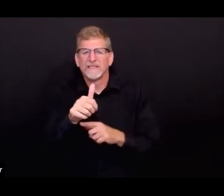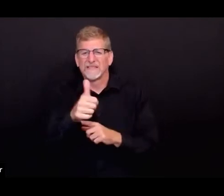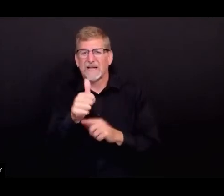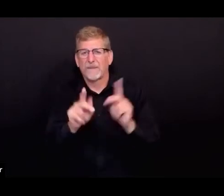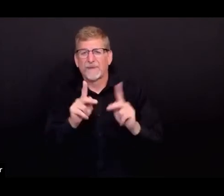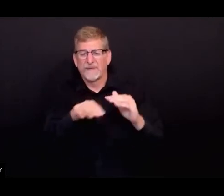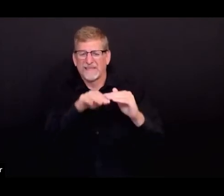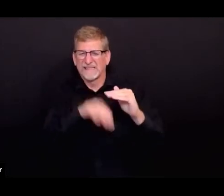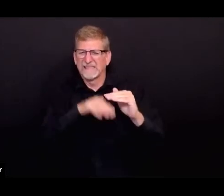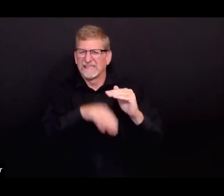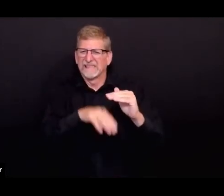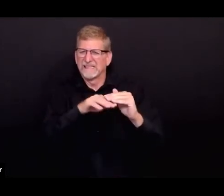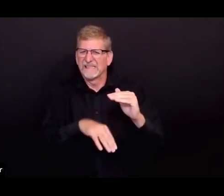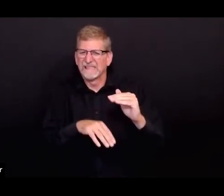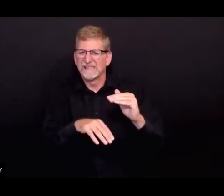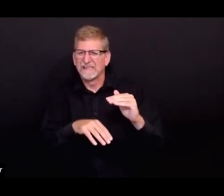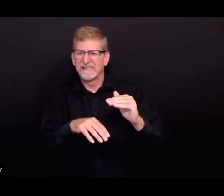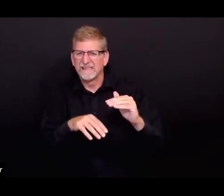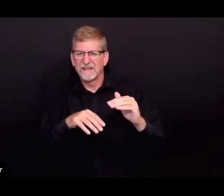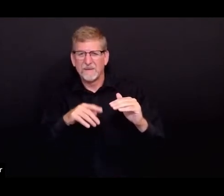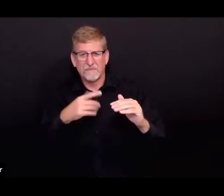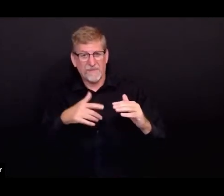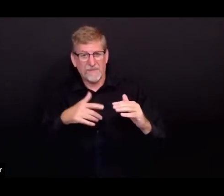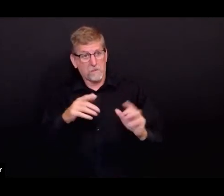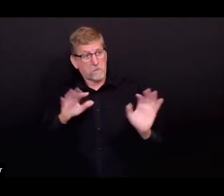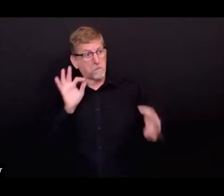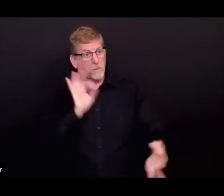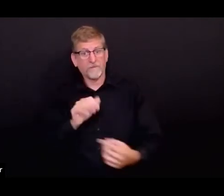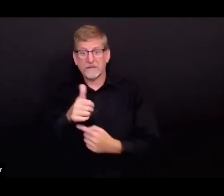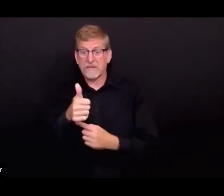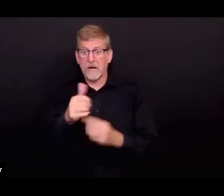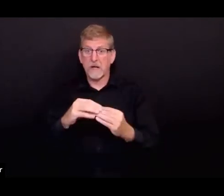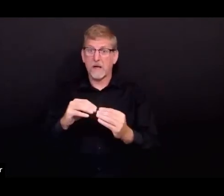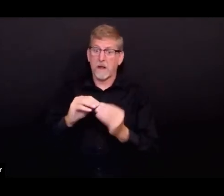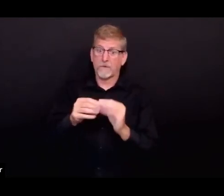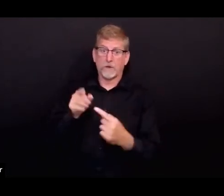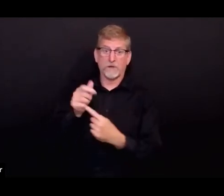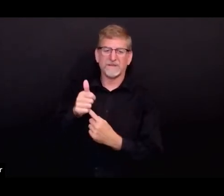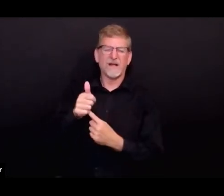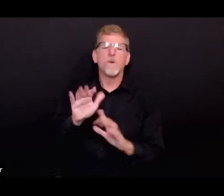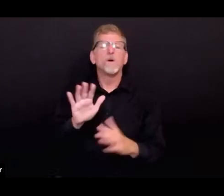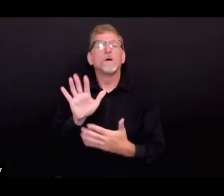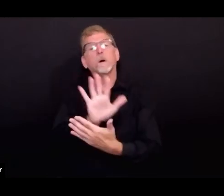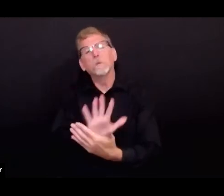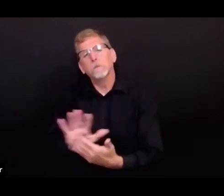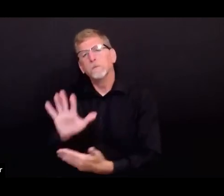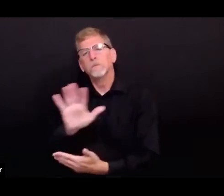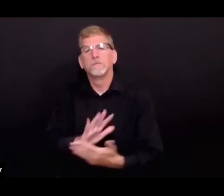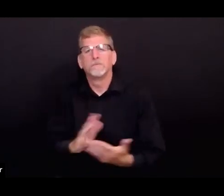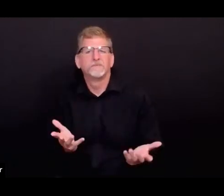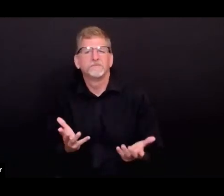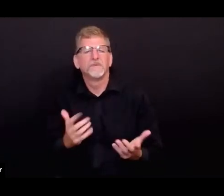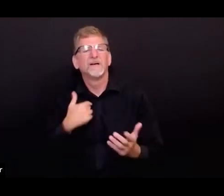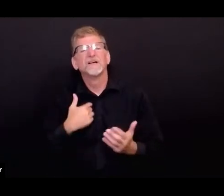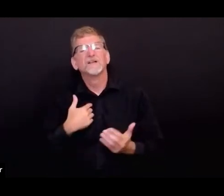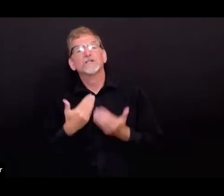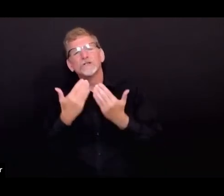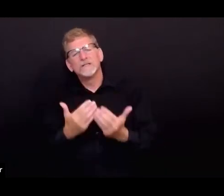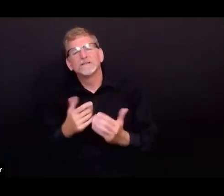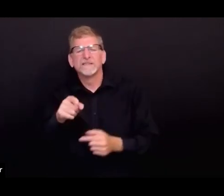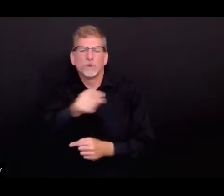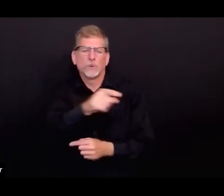10. So I think our guidance would be to really be very, very careful with those